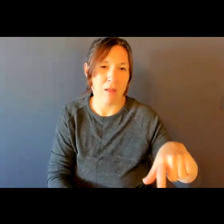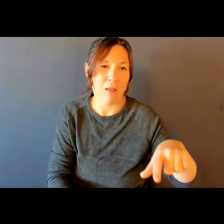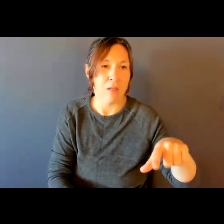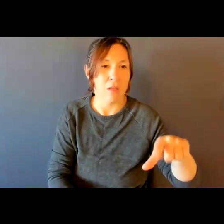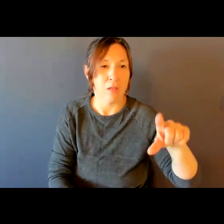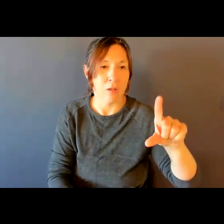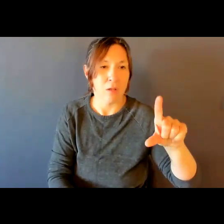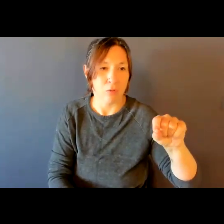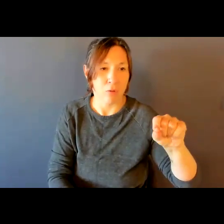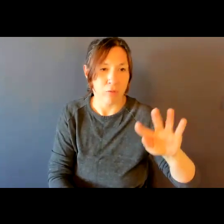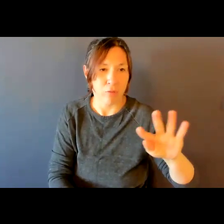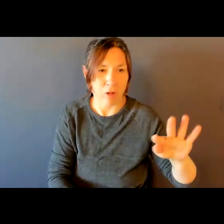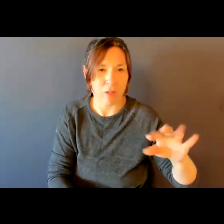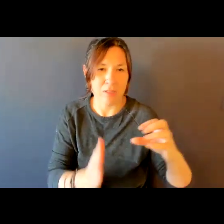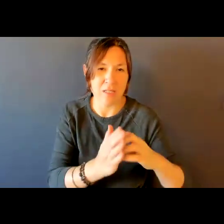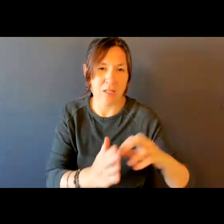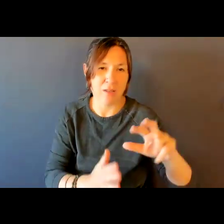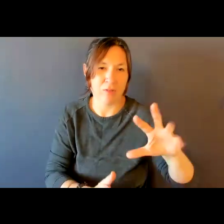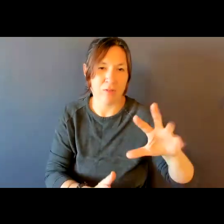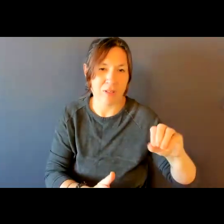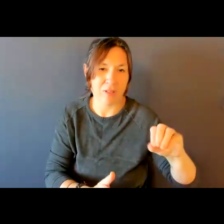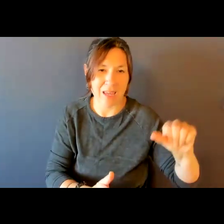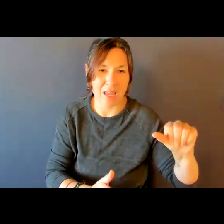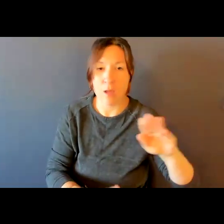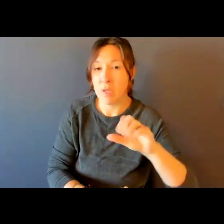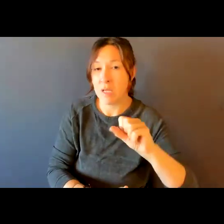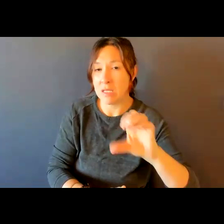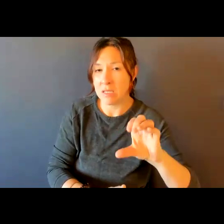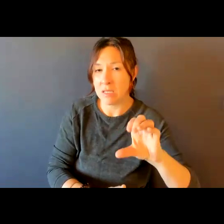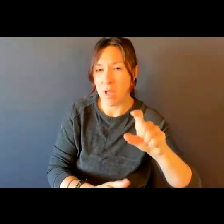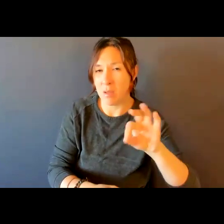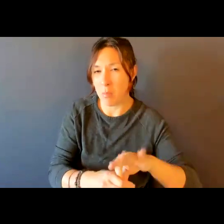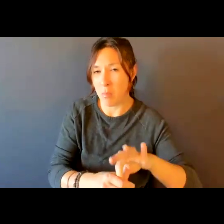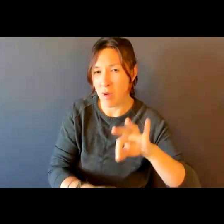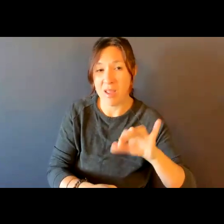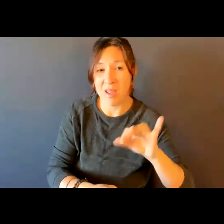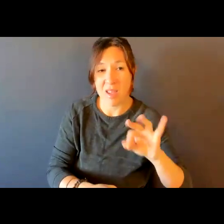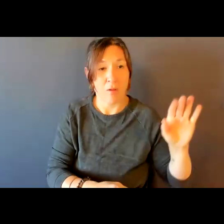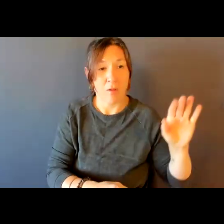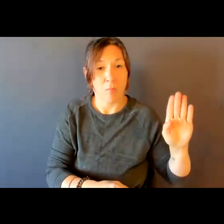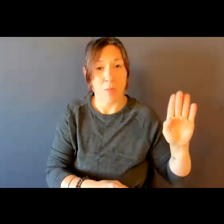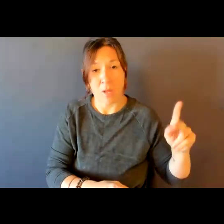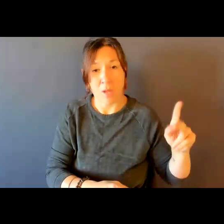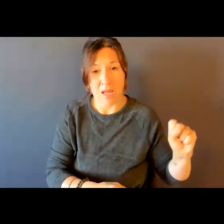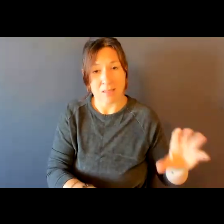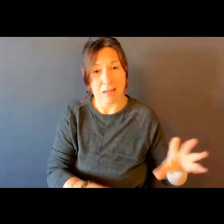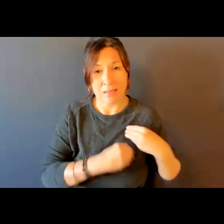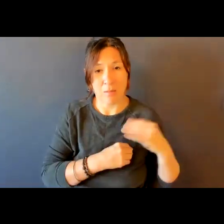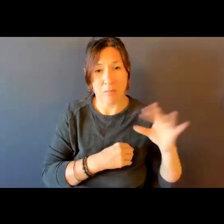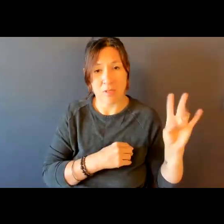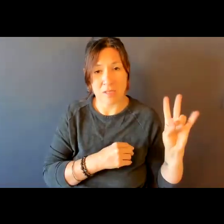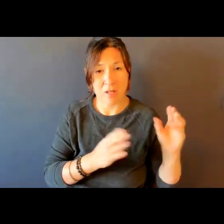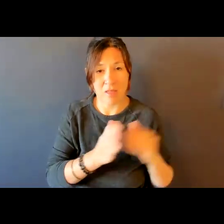53A, the Boston School Committee must vote on whether to allow the district to accept this gift of $70,000 from